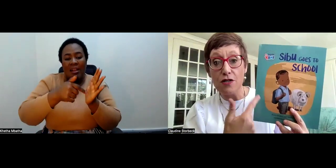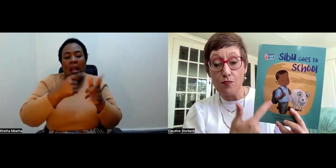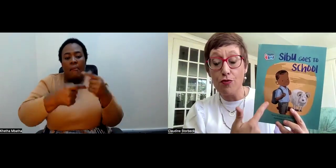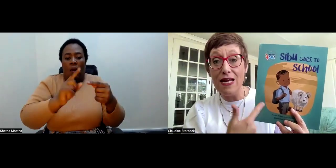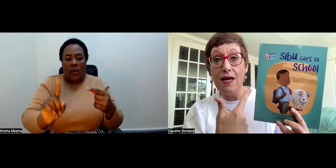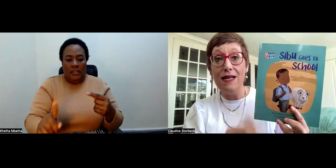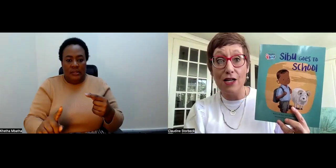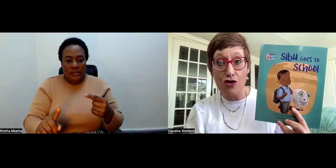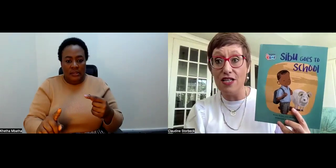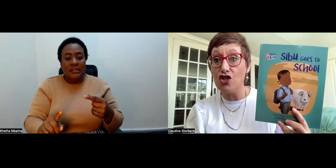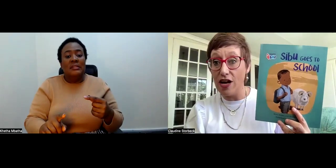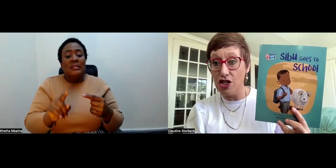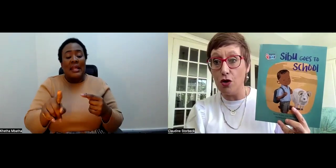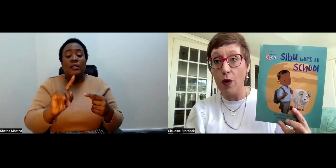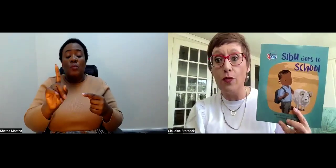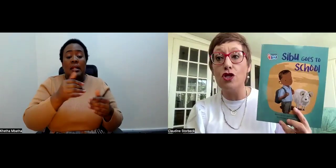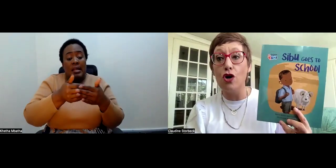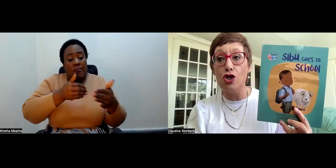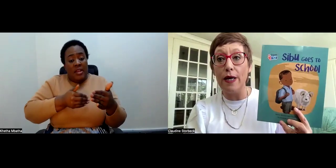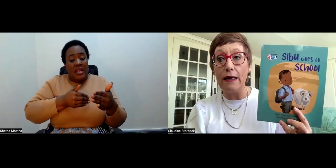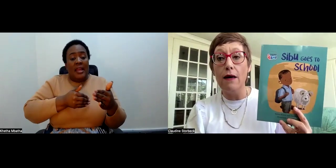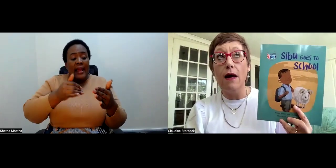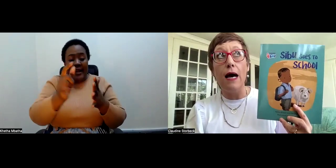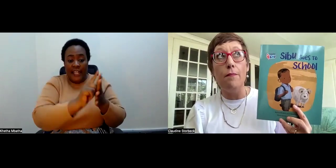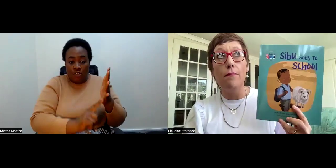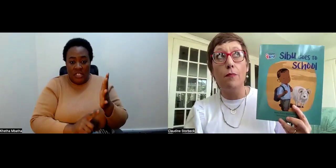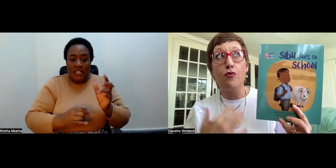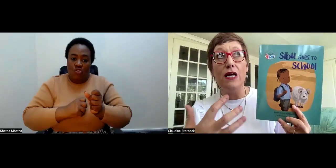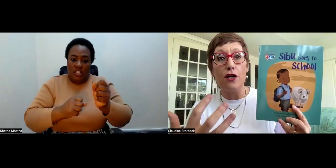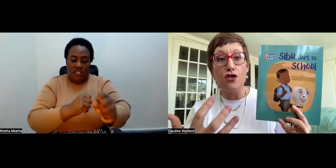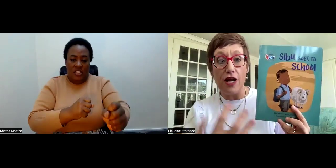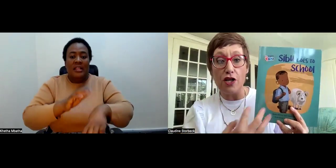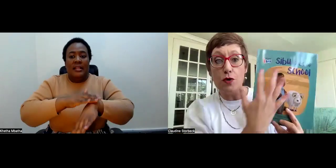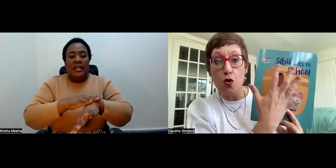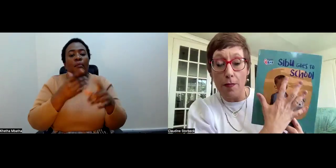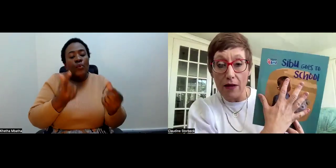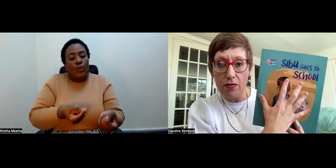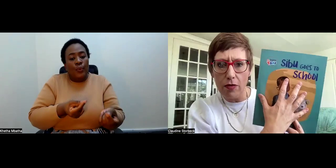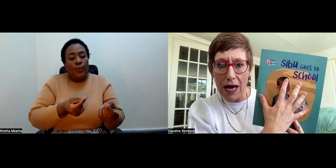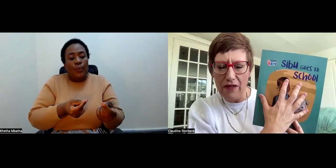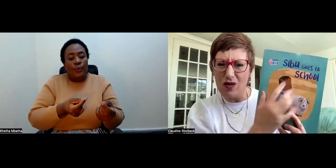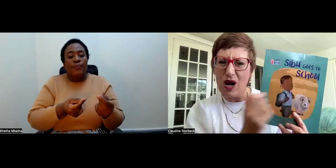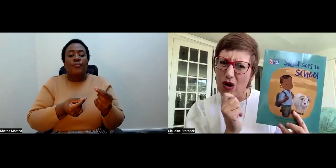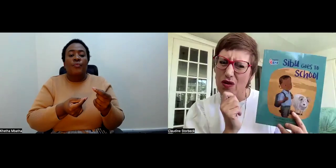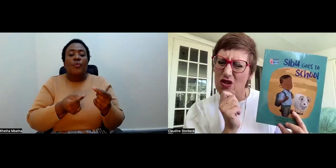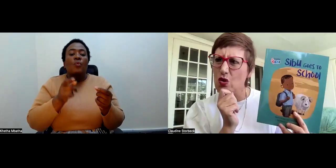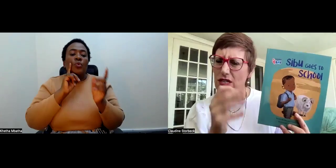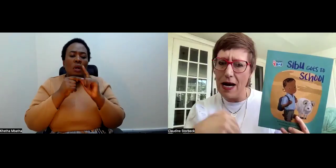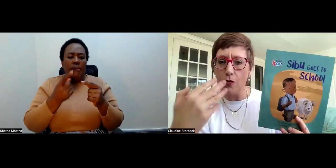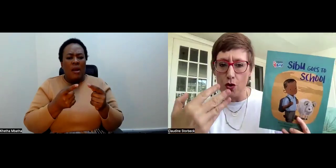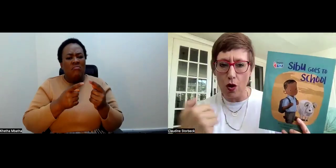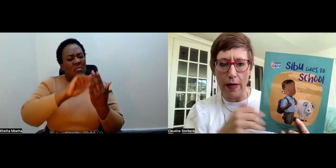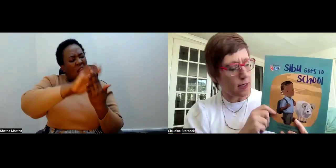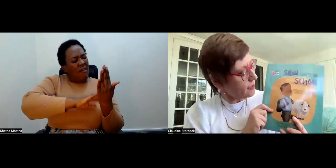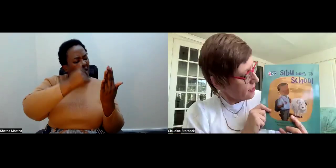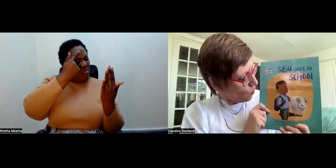And that's a pre-literacy strategy. When we start doing pre-literacy strategy, we talk about the cover and like, what do you think the story's